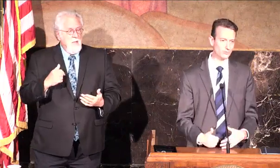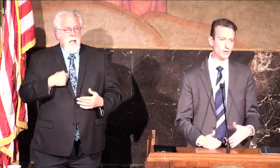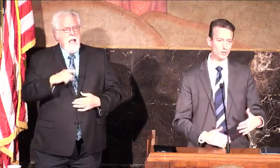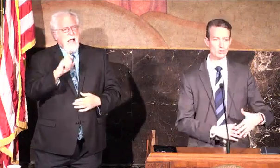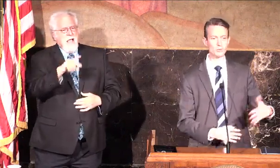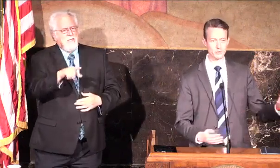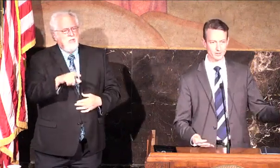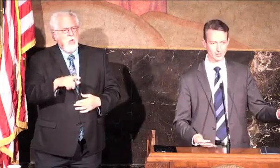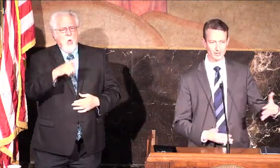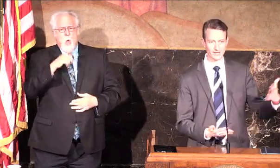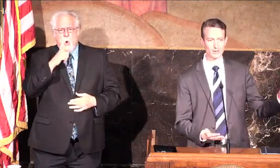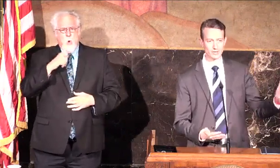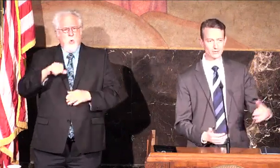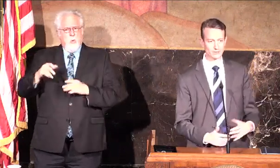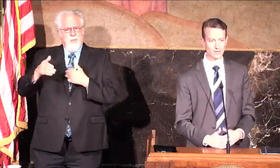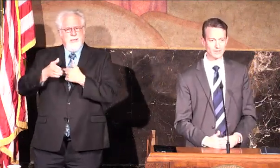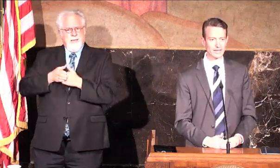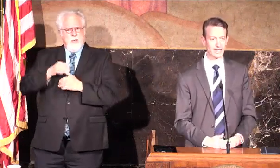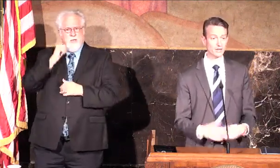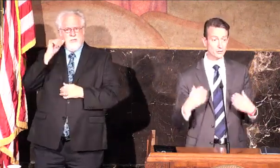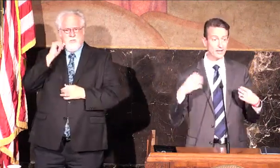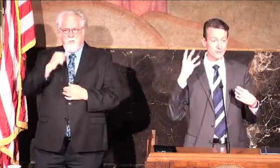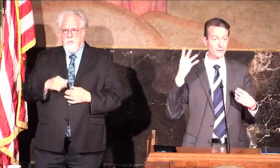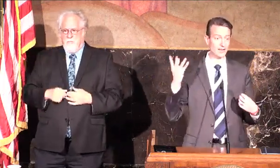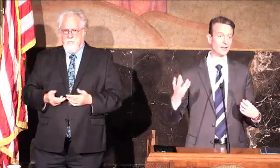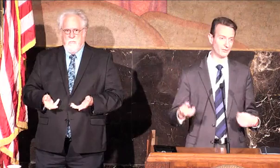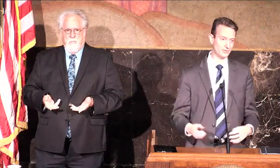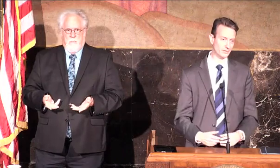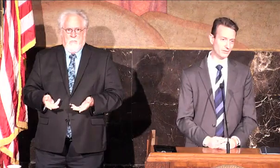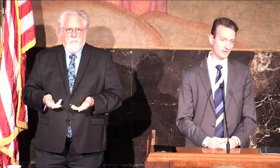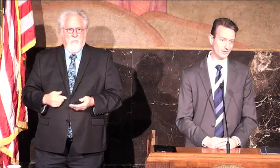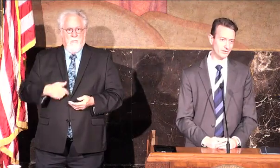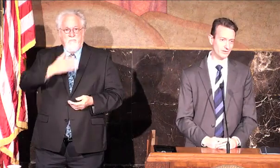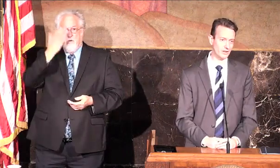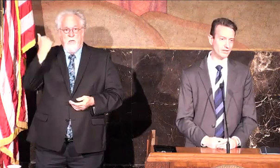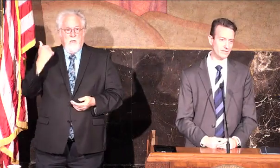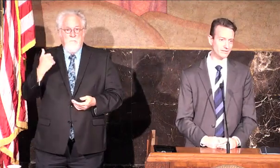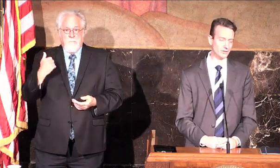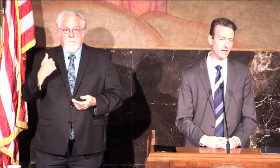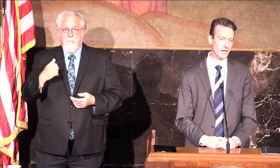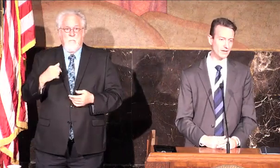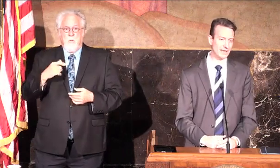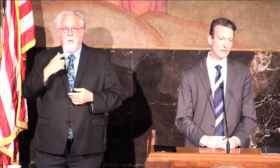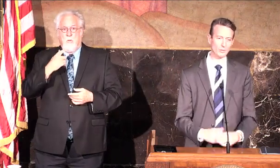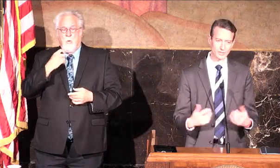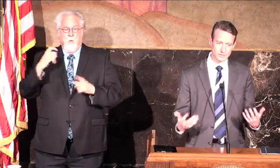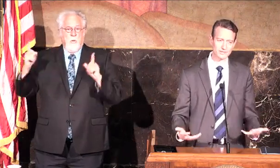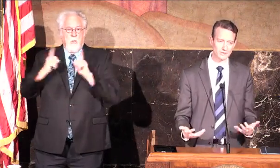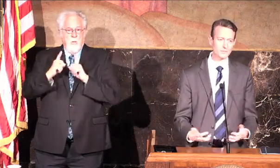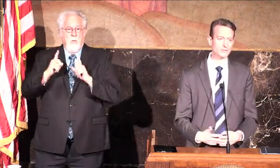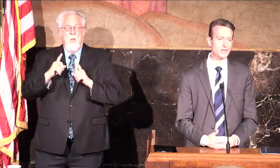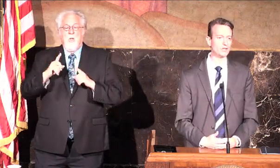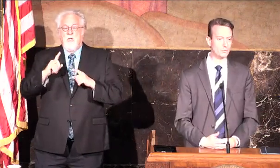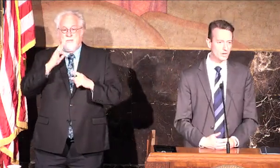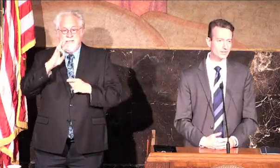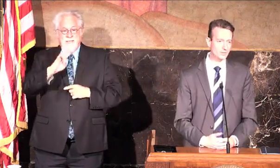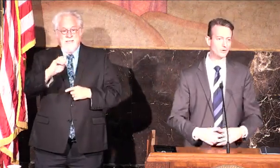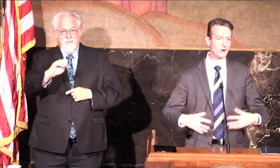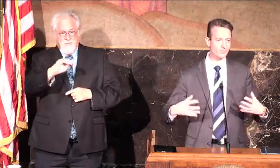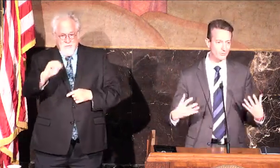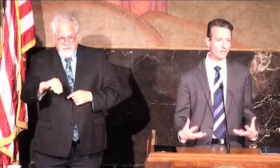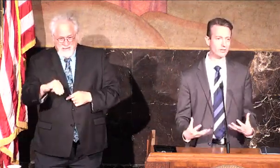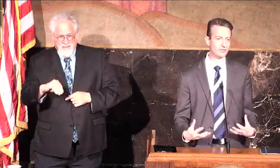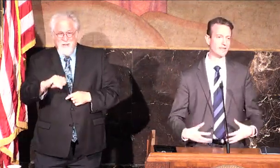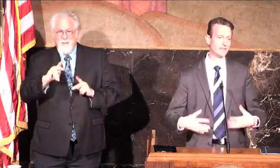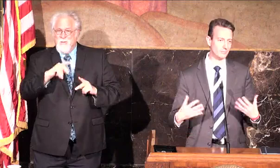you, who were you near yesterday, you may forget of some of the contacts that you had. But when you see 70%, you worry that